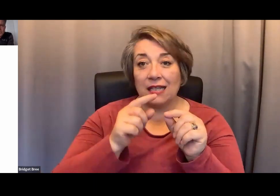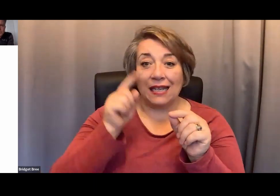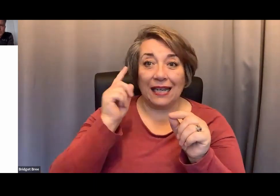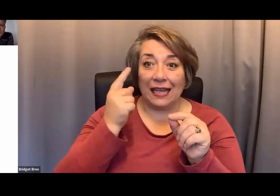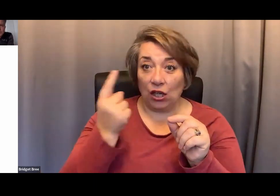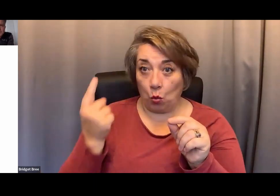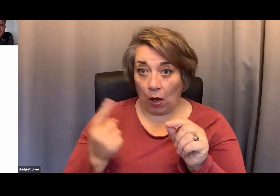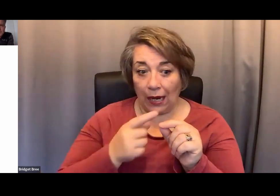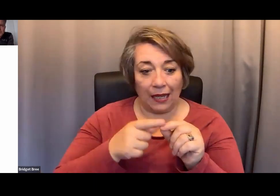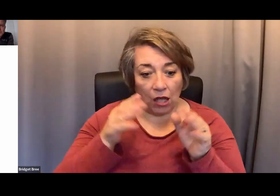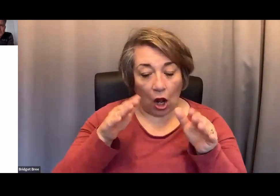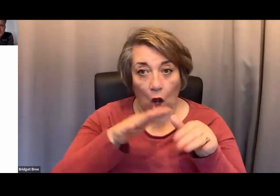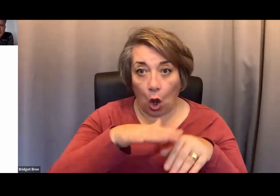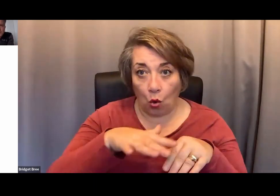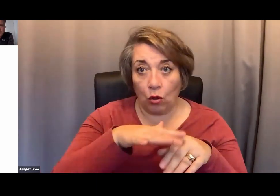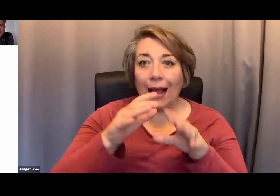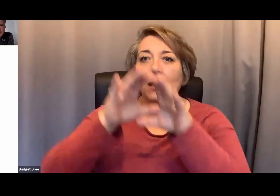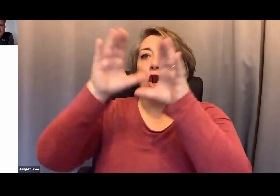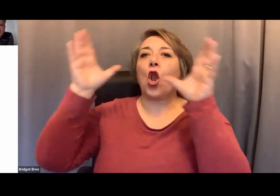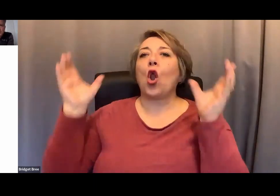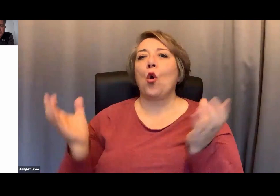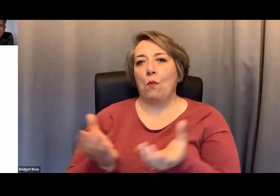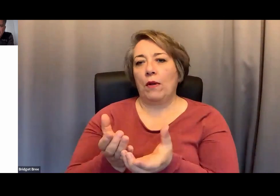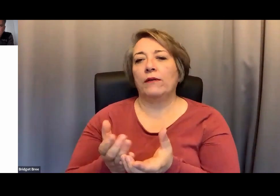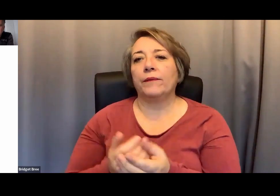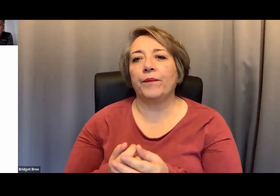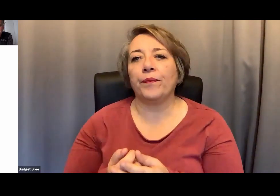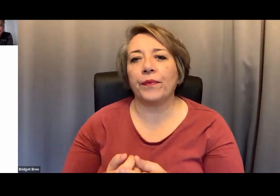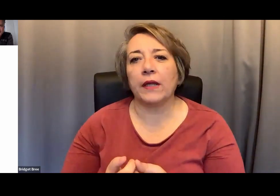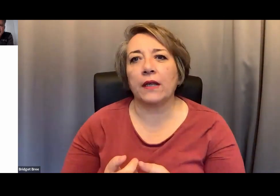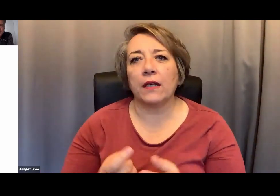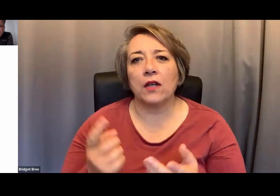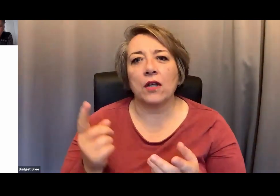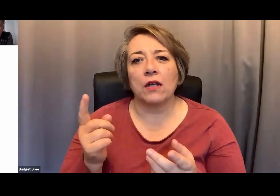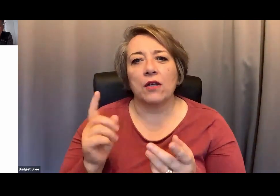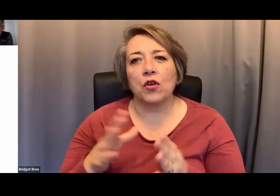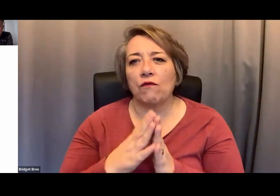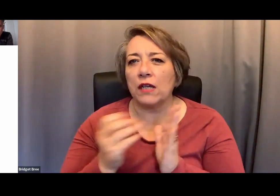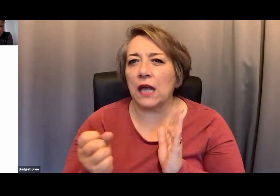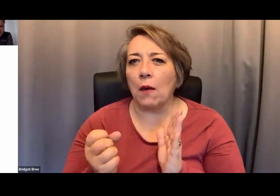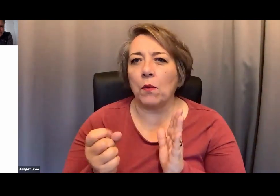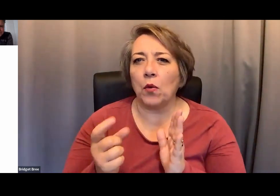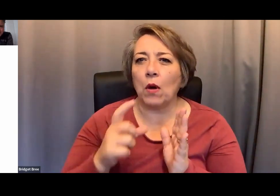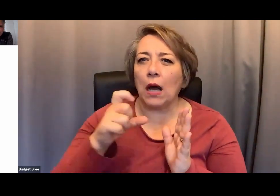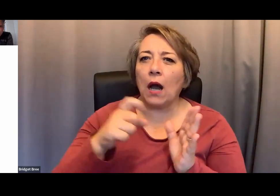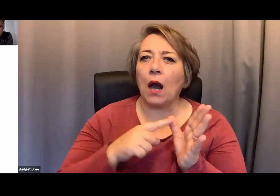what do we do with climate stability? It's about making a carbon budget, and so on and so